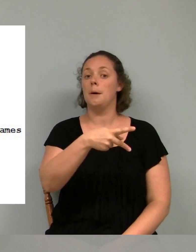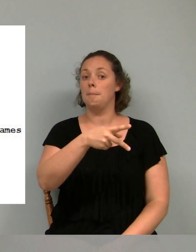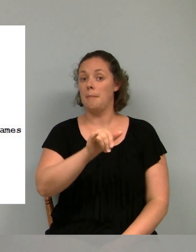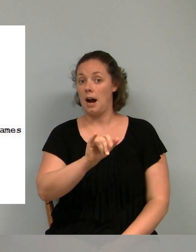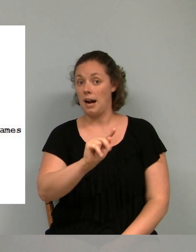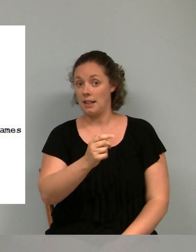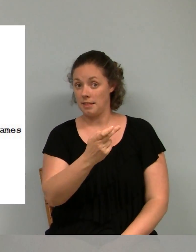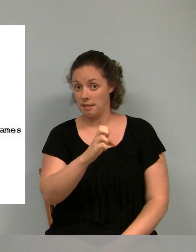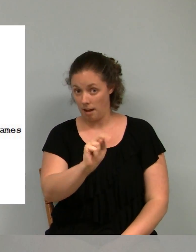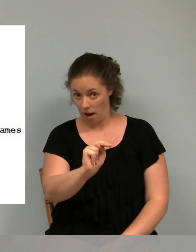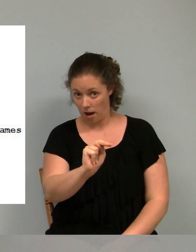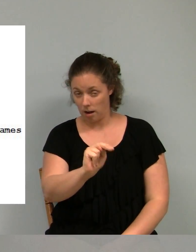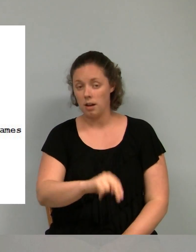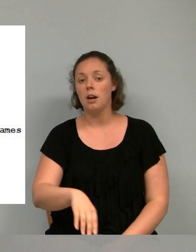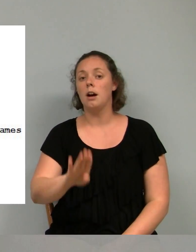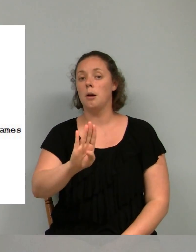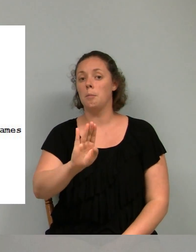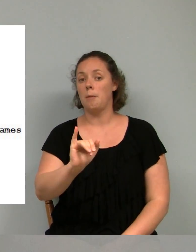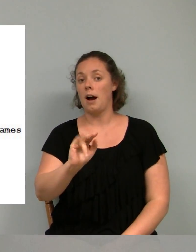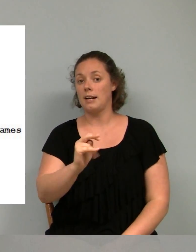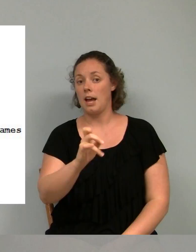python